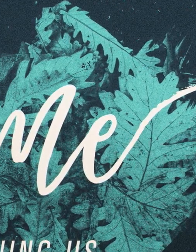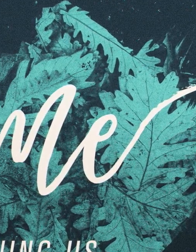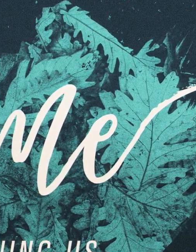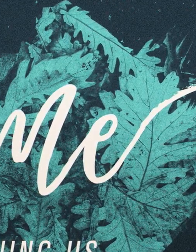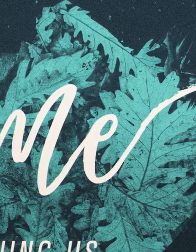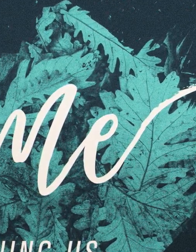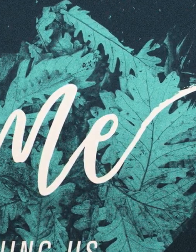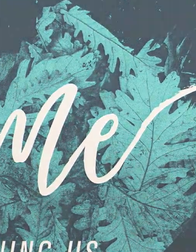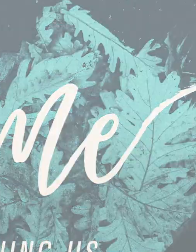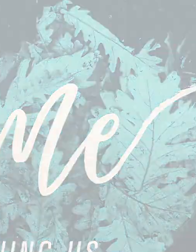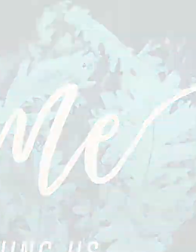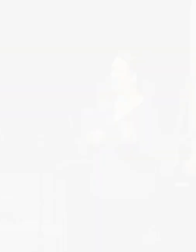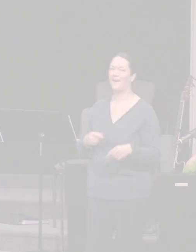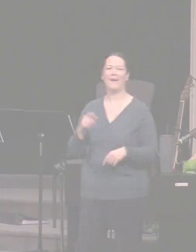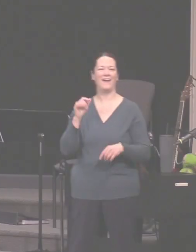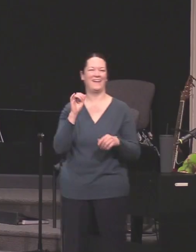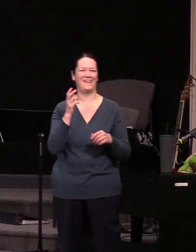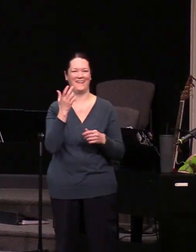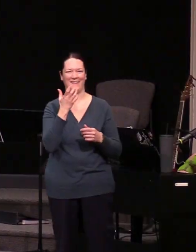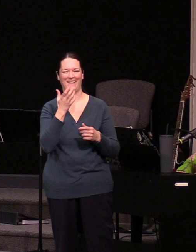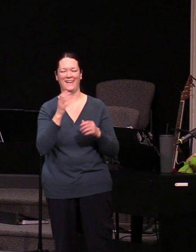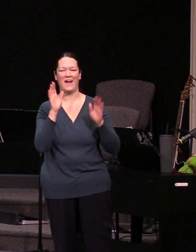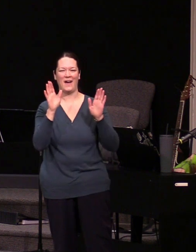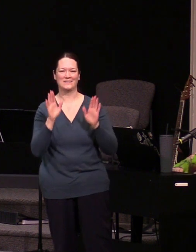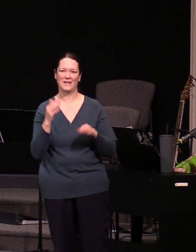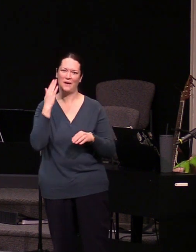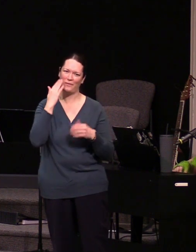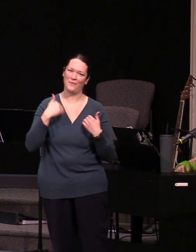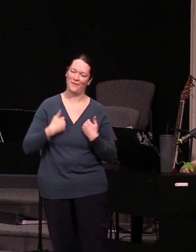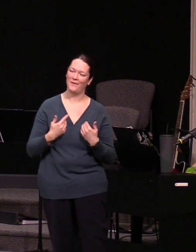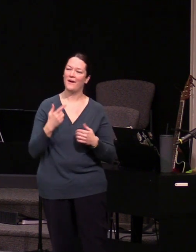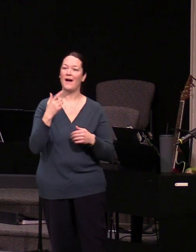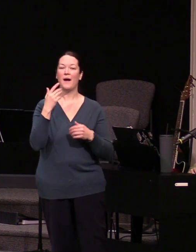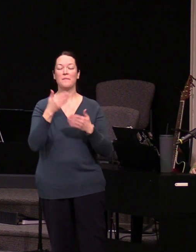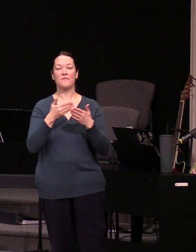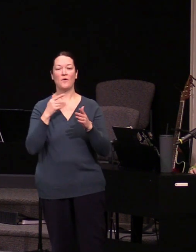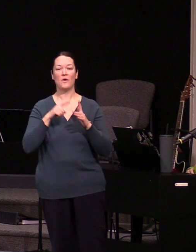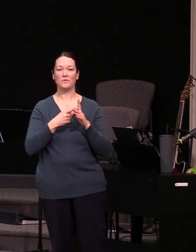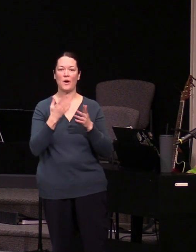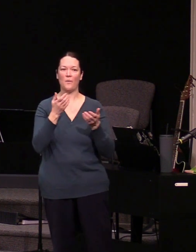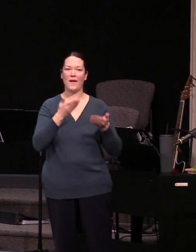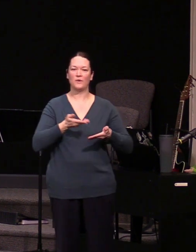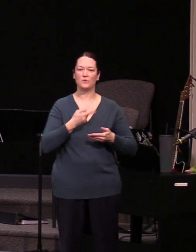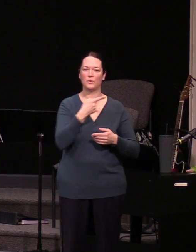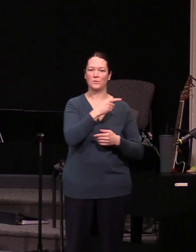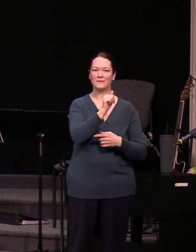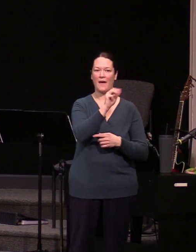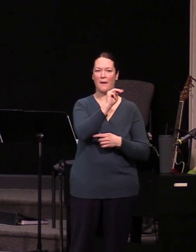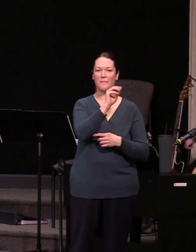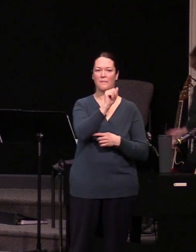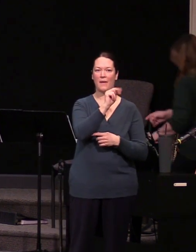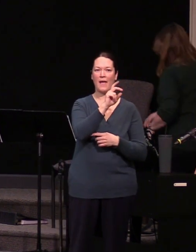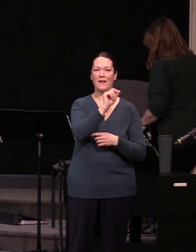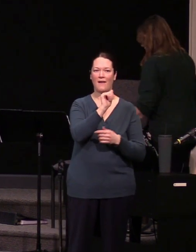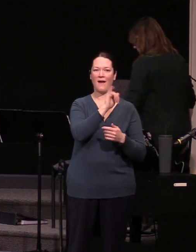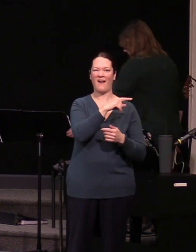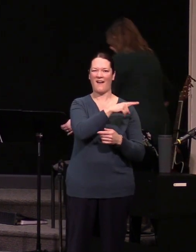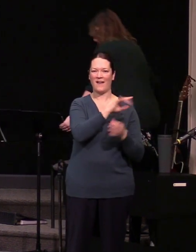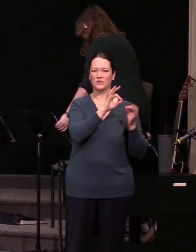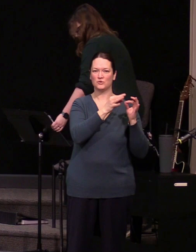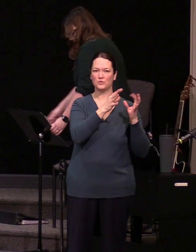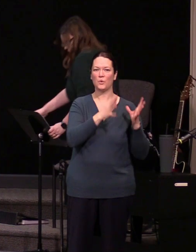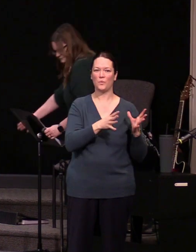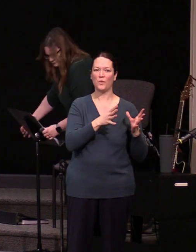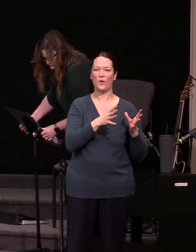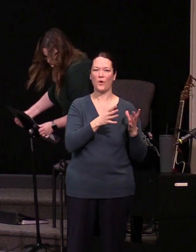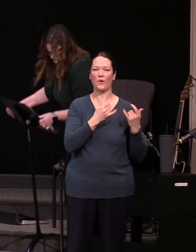Awesome. Woo. Well, hey, actually, real quick, before I go forward, I want to introduce you guys to Amanda. Amanda is our